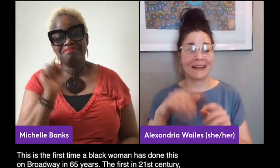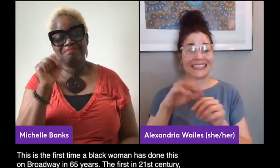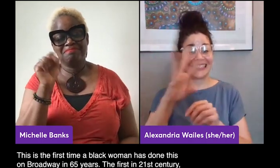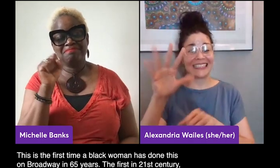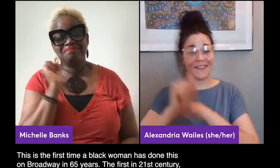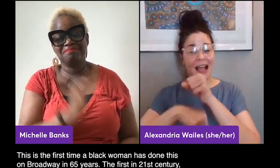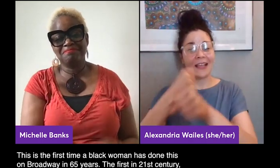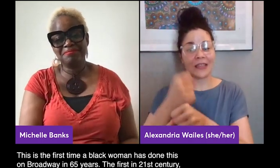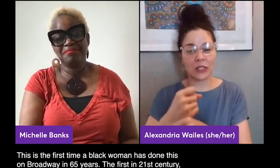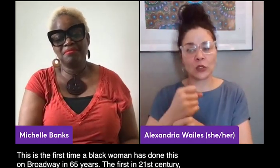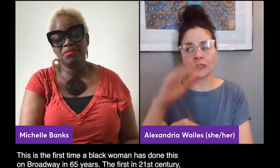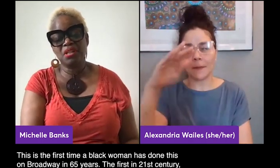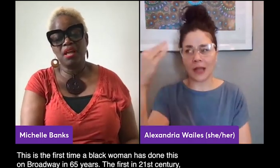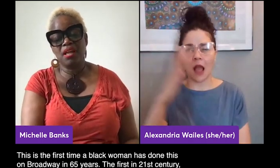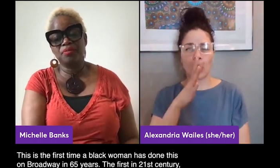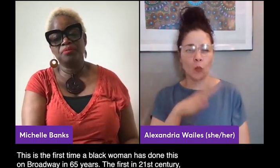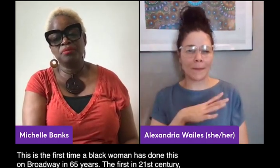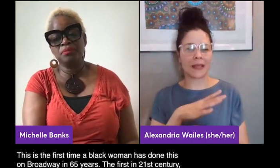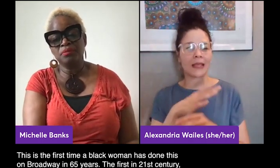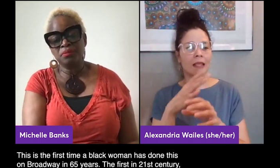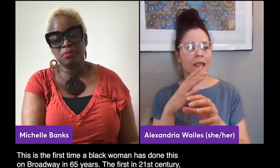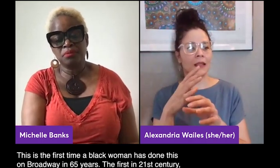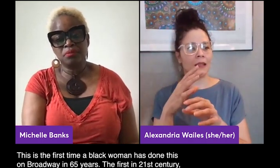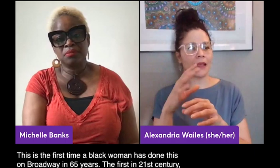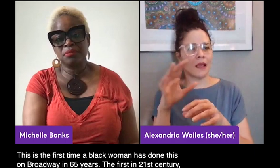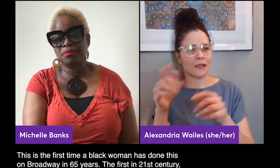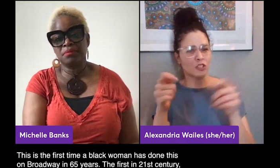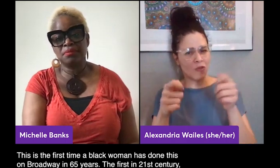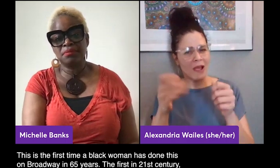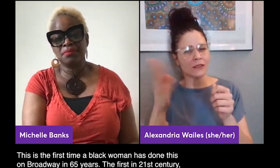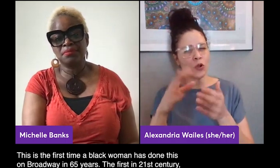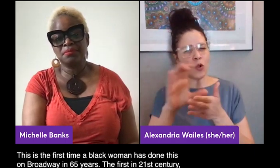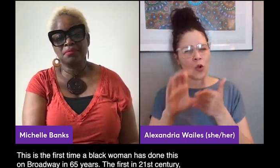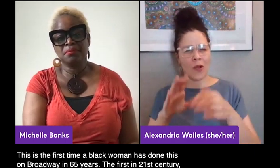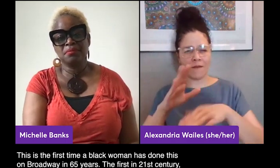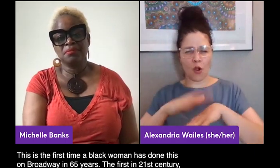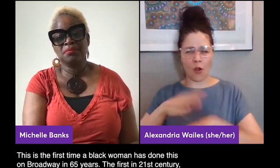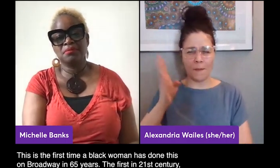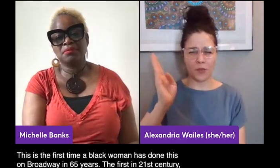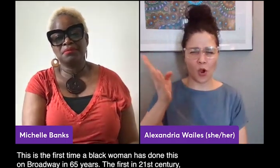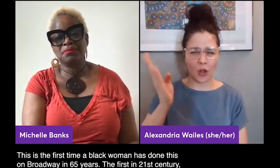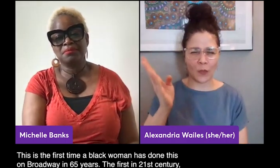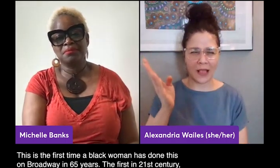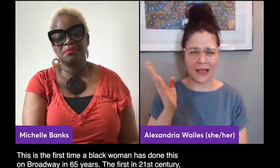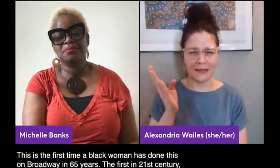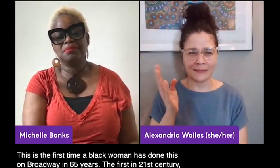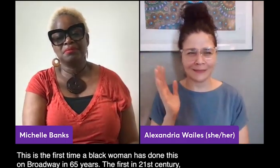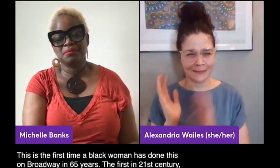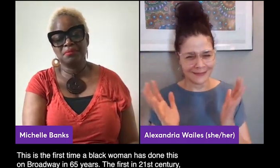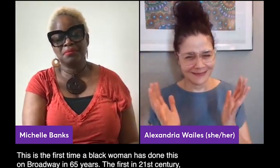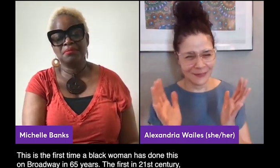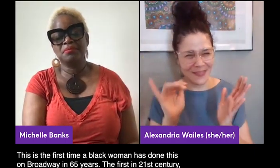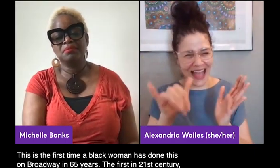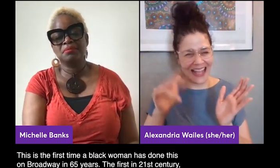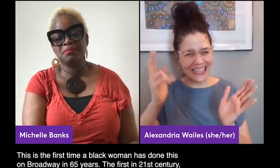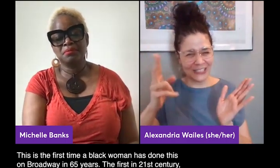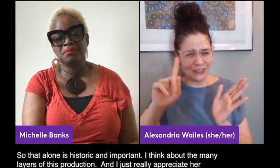the first time in 65 years that a Black woman, director, choreographer, has worked on Broadway. So that alone